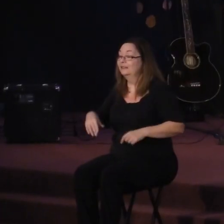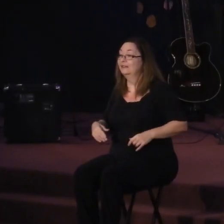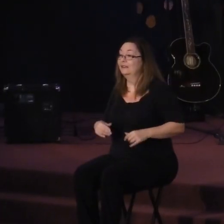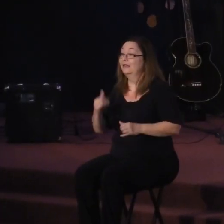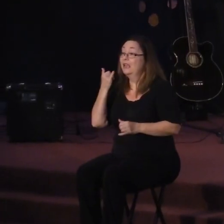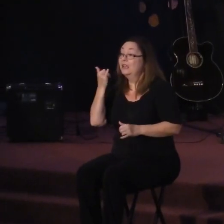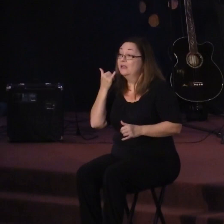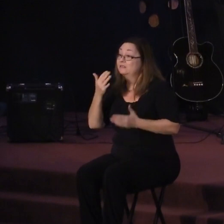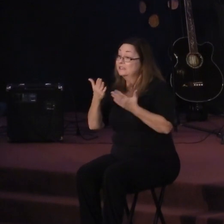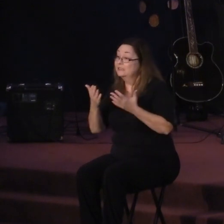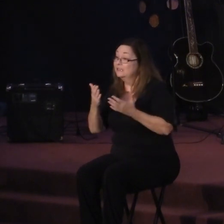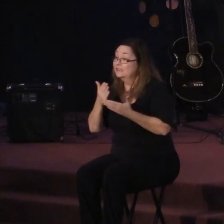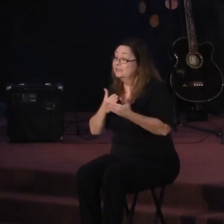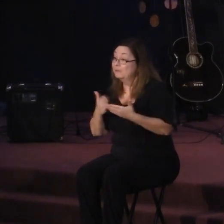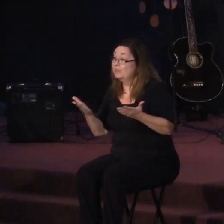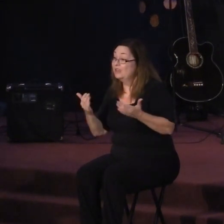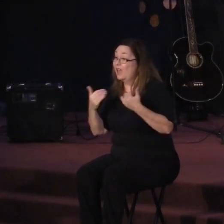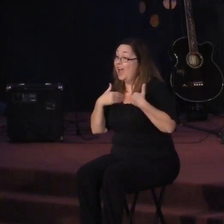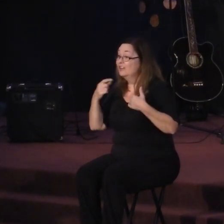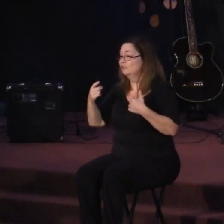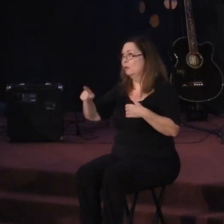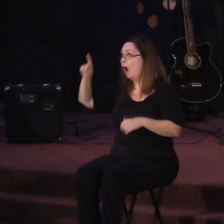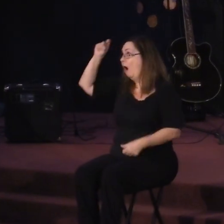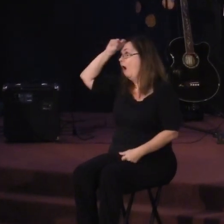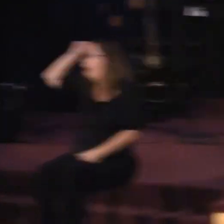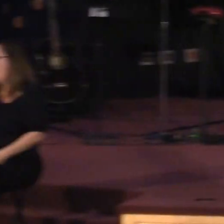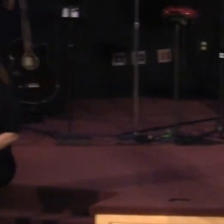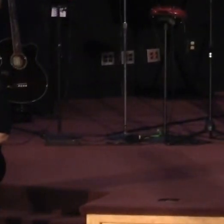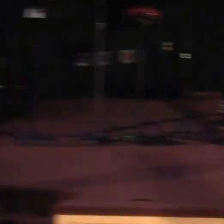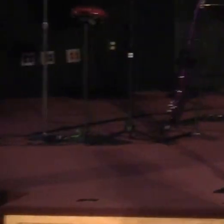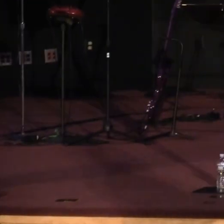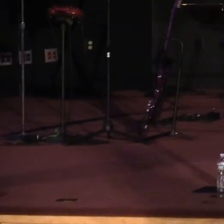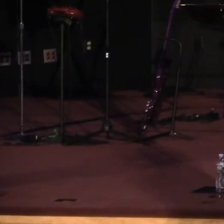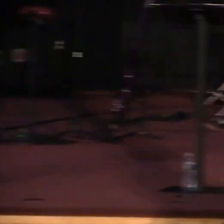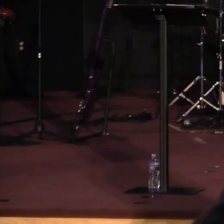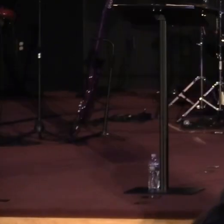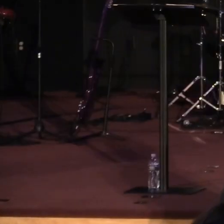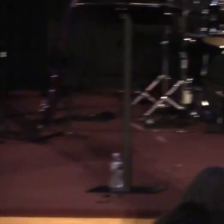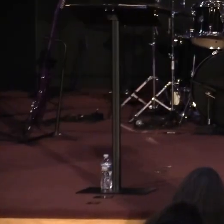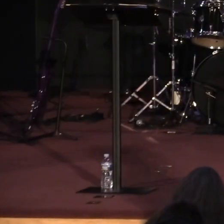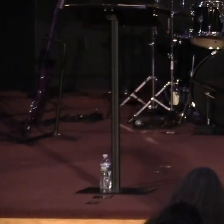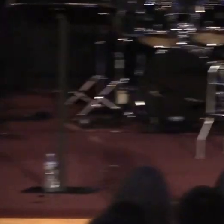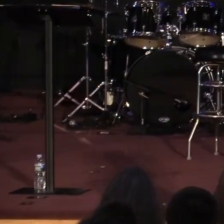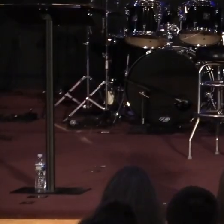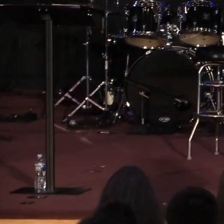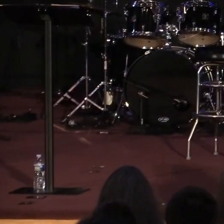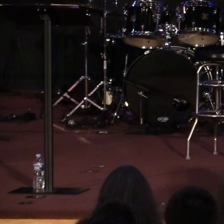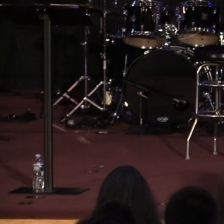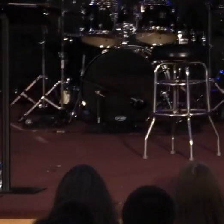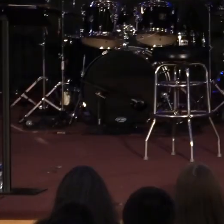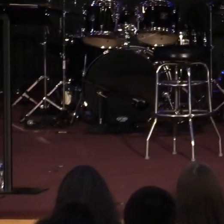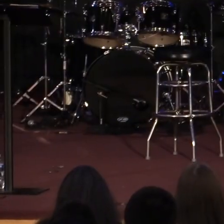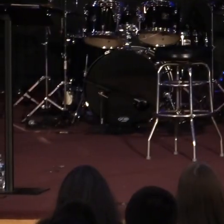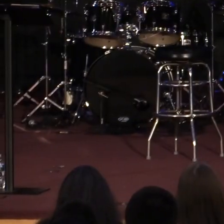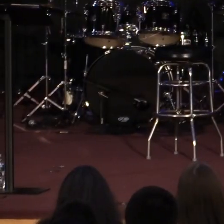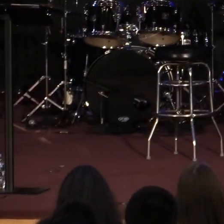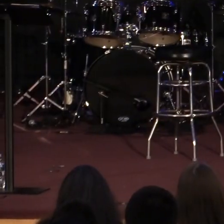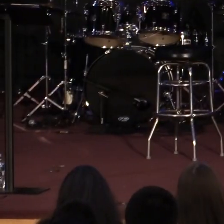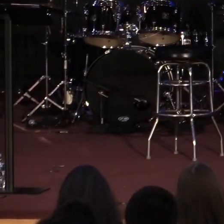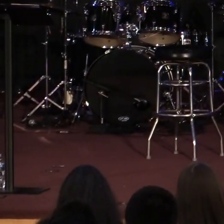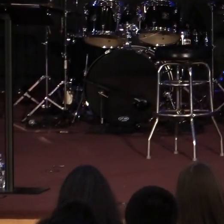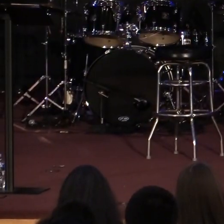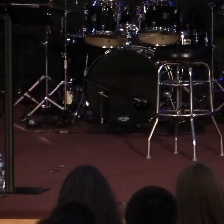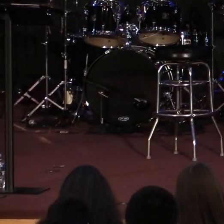you perplexed, puzzled, you don't know what to do, you don't know how to do it, you don't know where to go, I want you to know you could just sit down and say, God, I